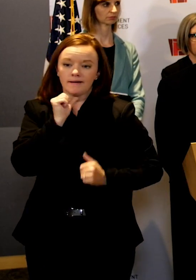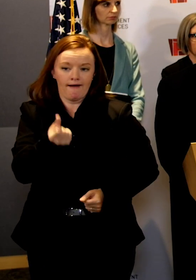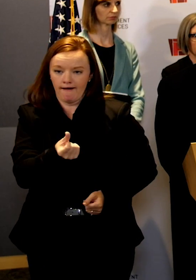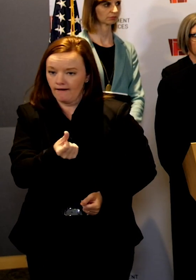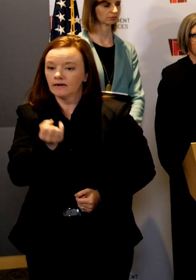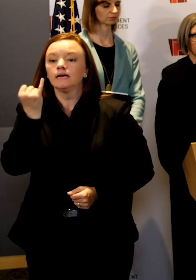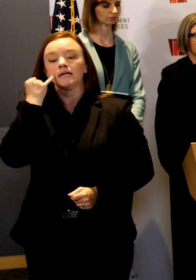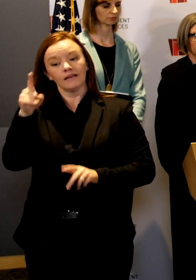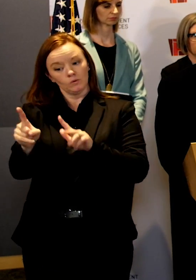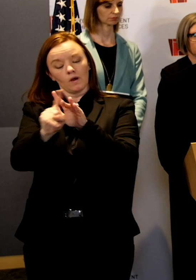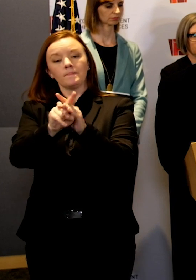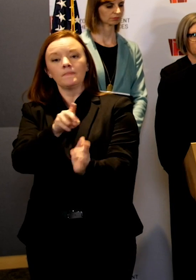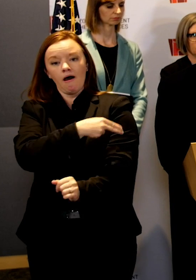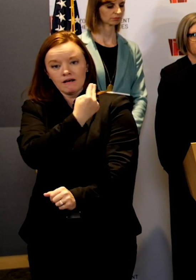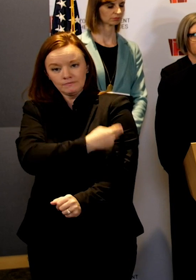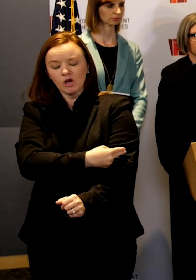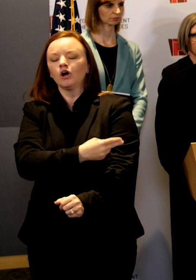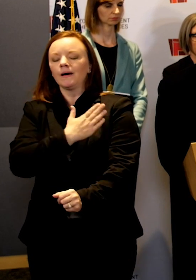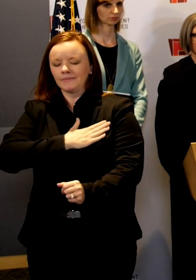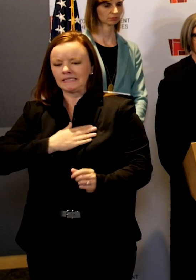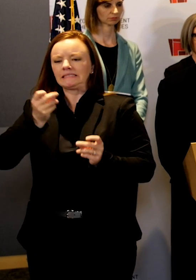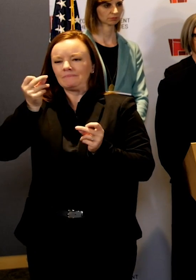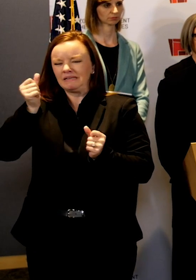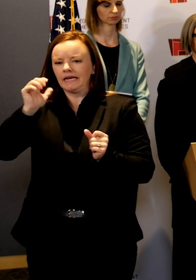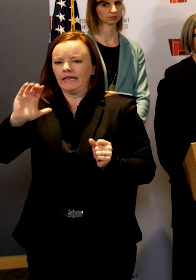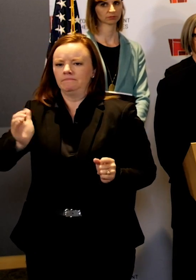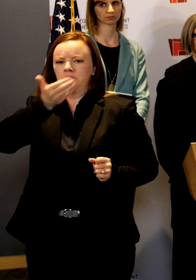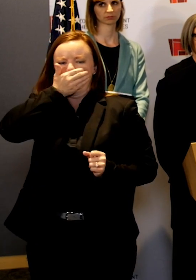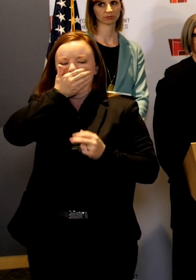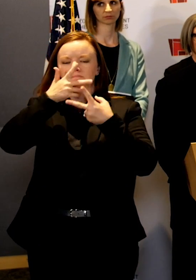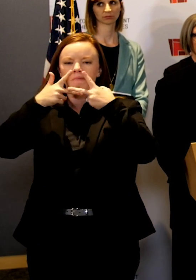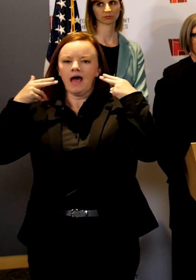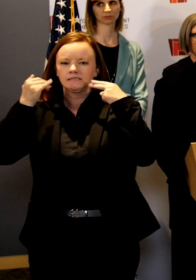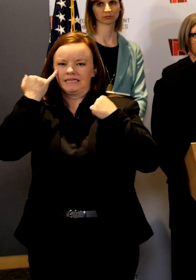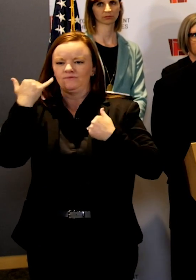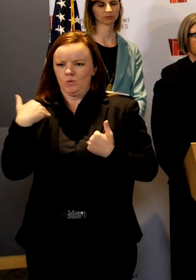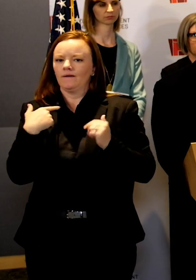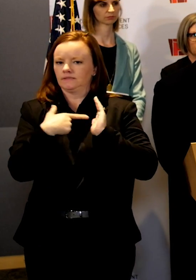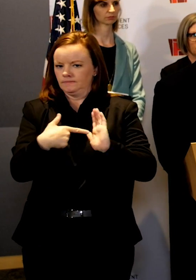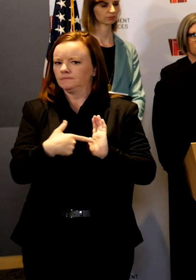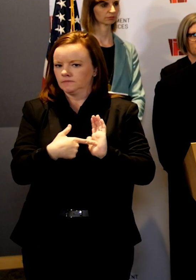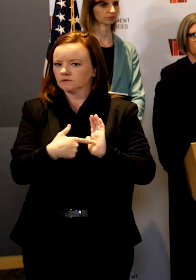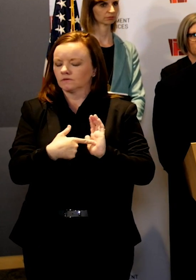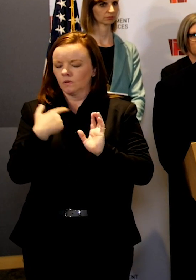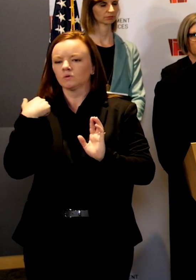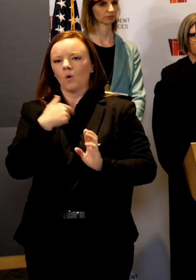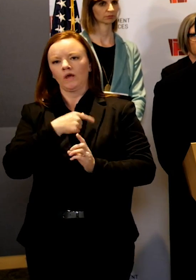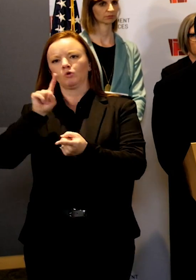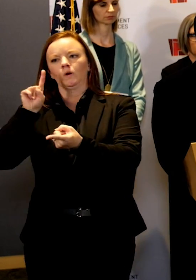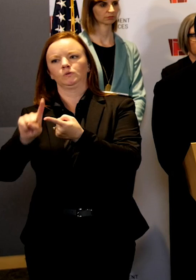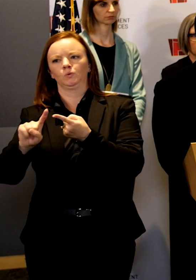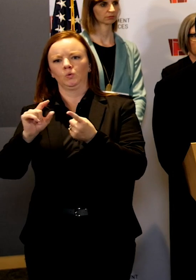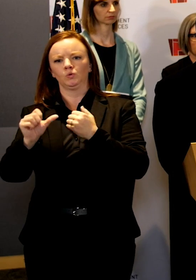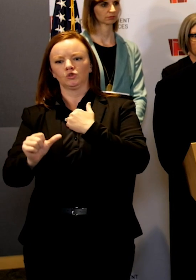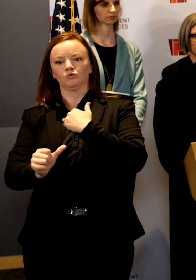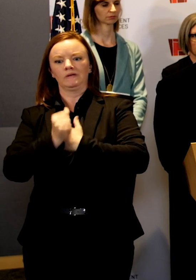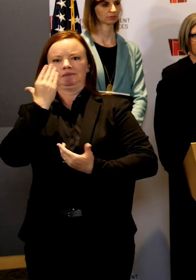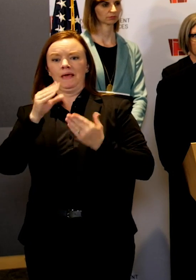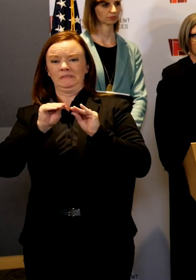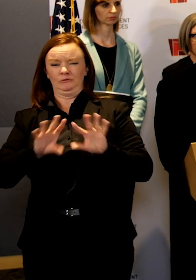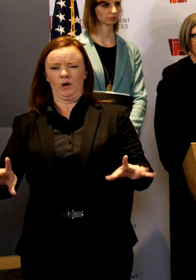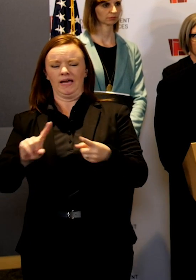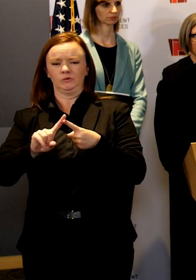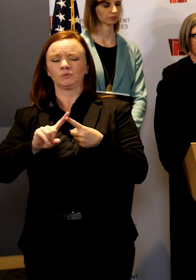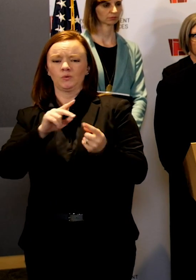If you do come on site, please immediately mask yourself if you're symptomatic so that we reduce the risk of spread to our healthcare workers.